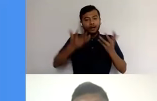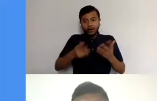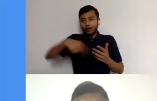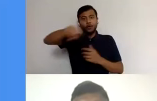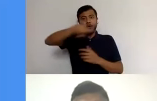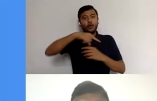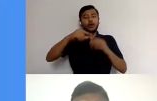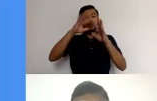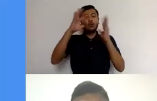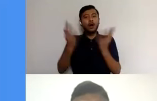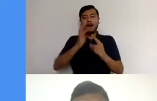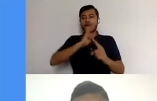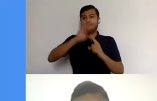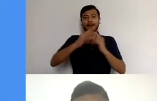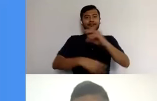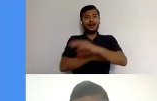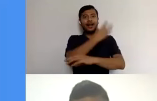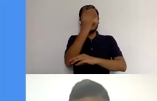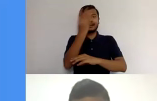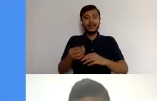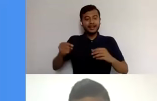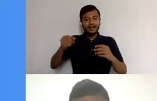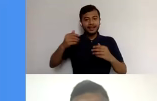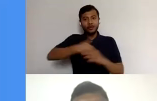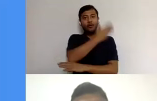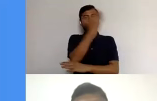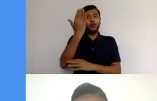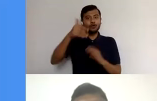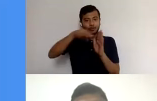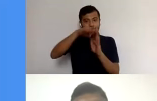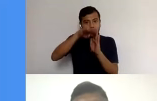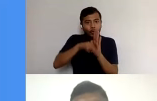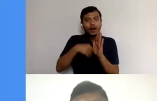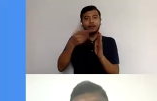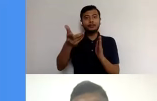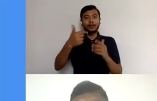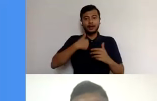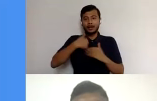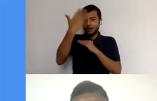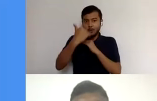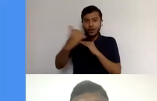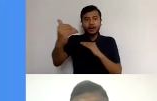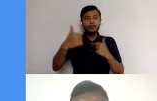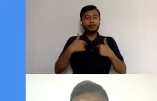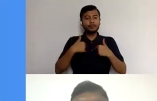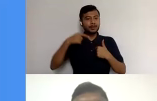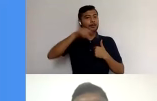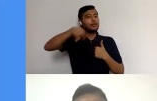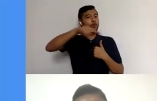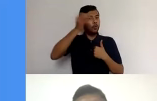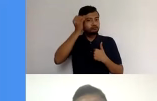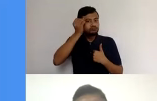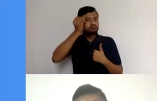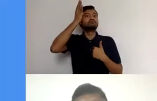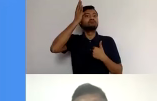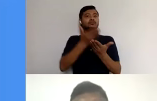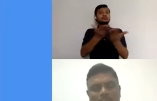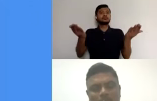to the Broadband India Forum for hosting this and allowing me to present today. So with that, thank you very much.